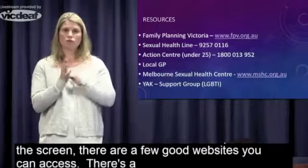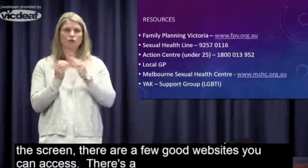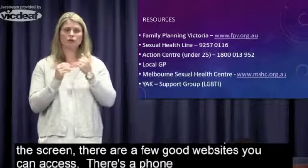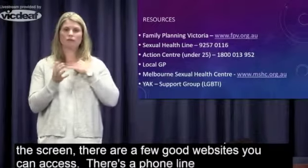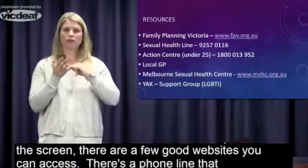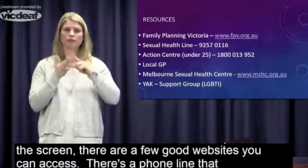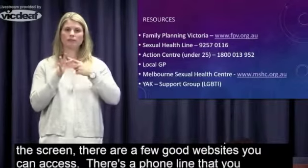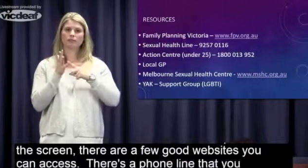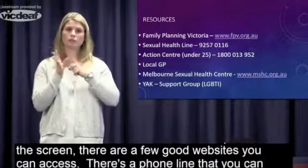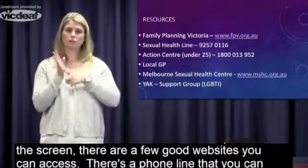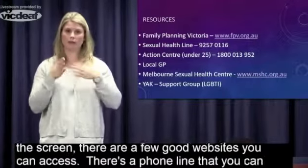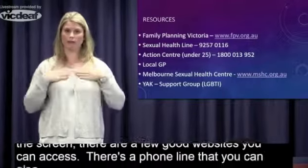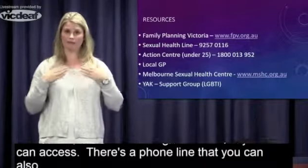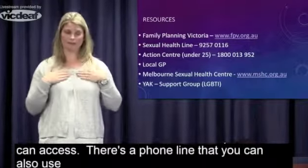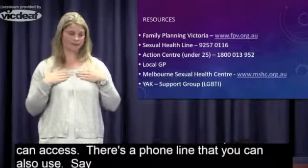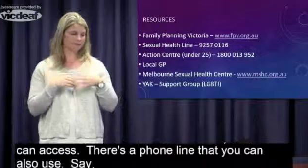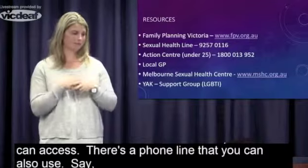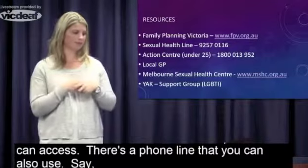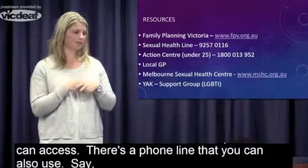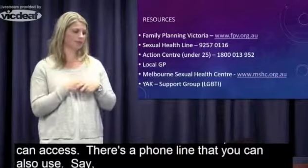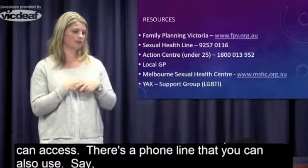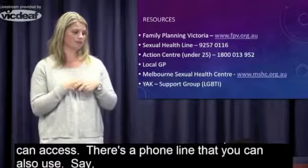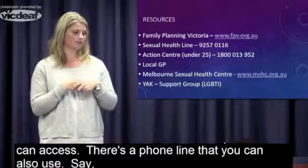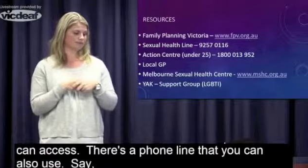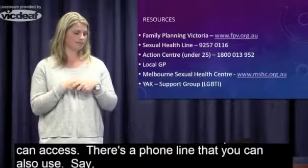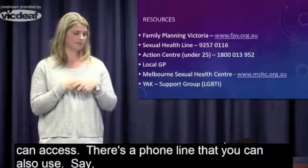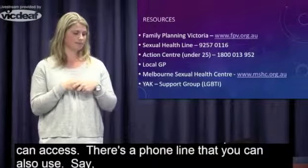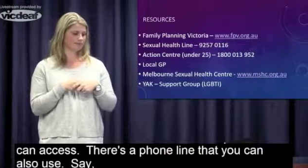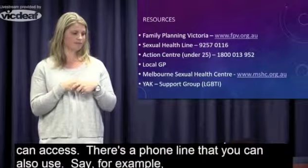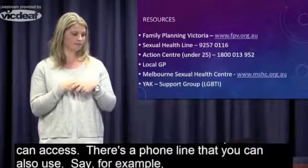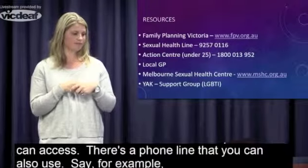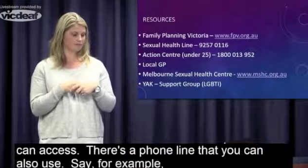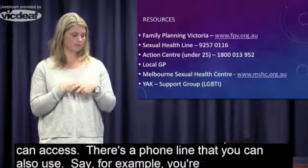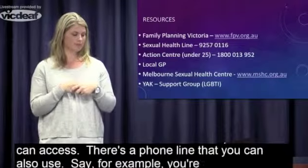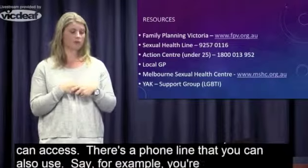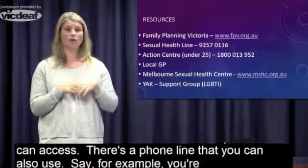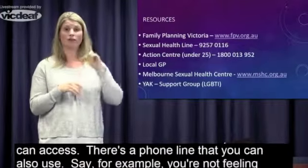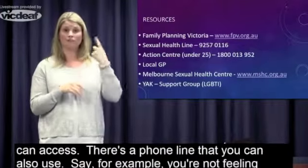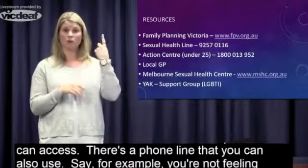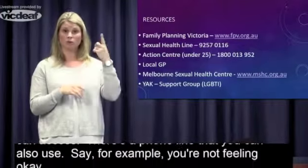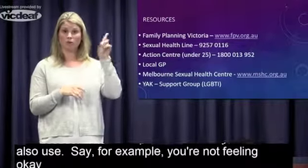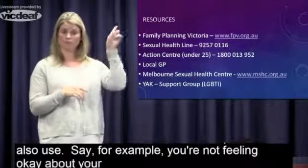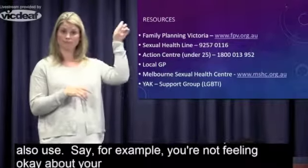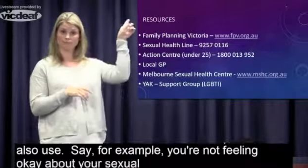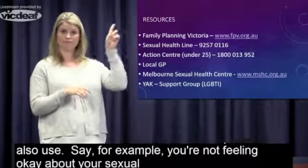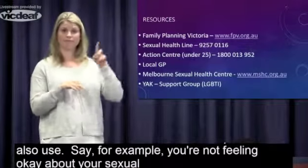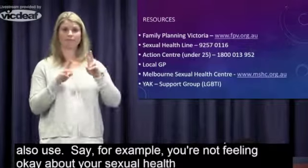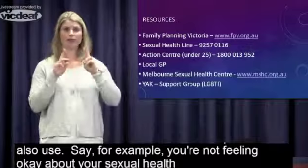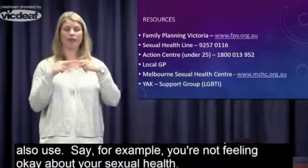Say, for example, you're not feeling okay about your sexual health. There are a few phone numbers that you can